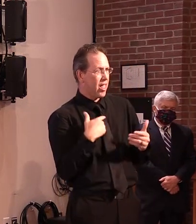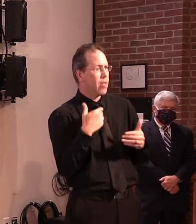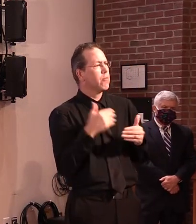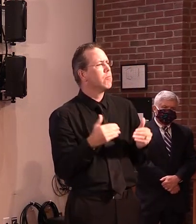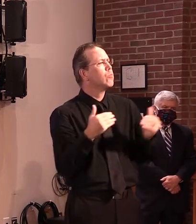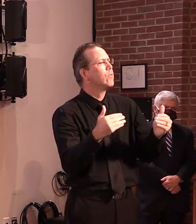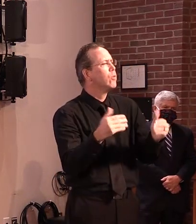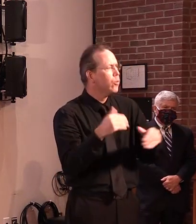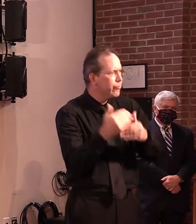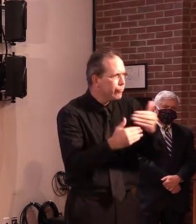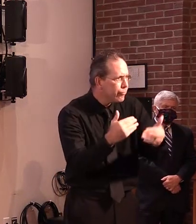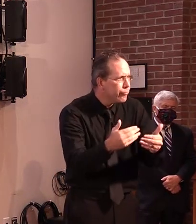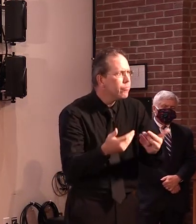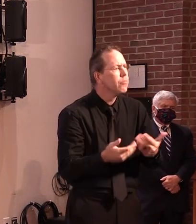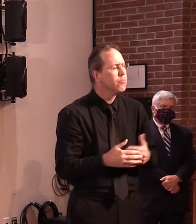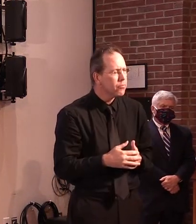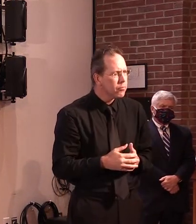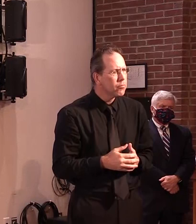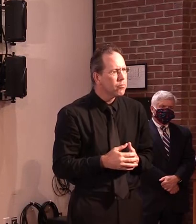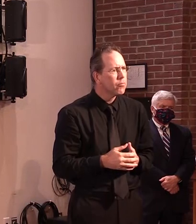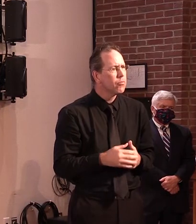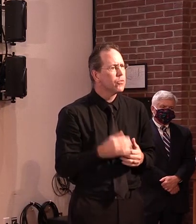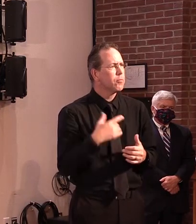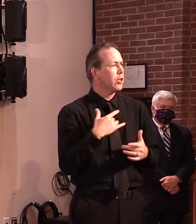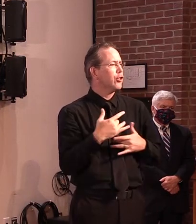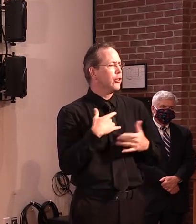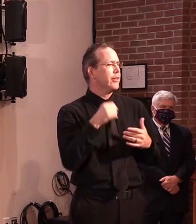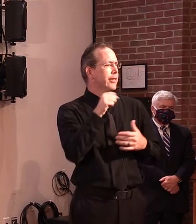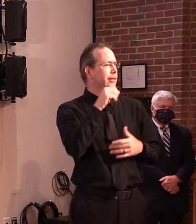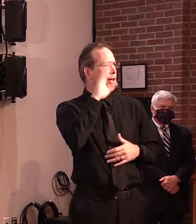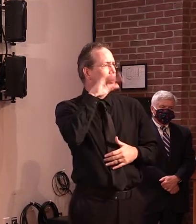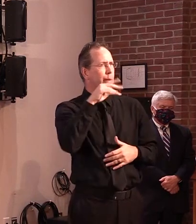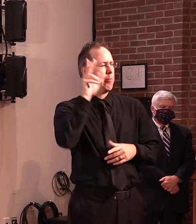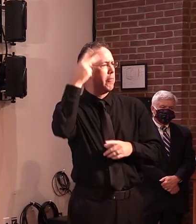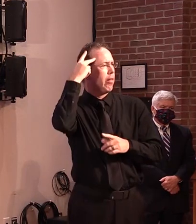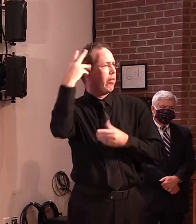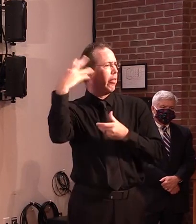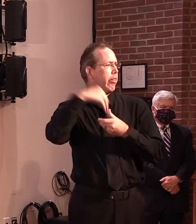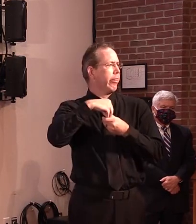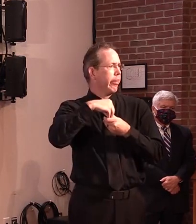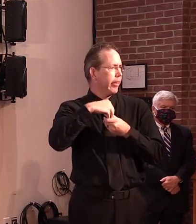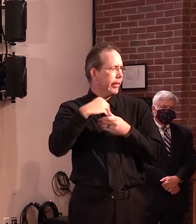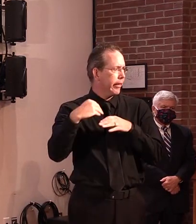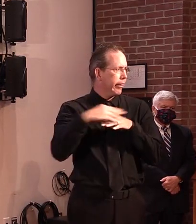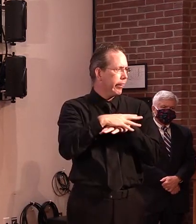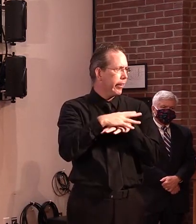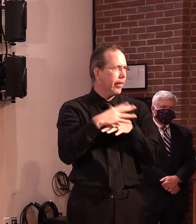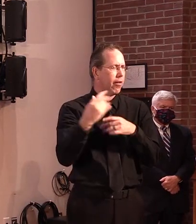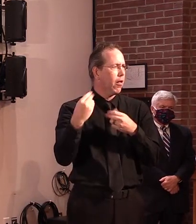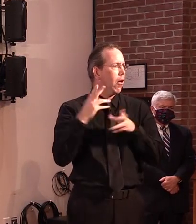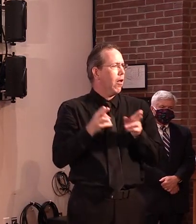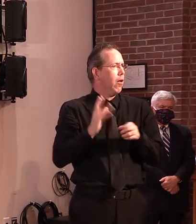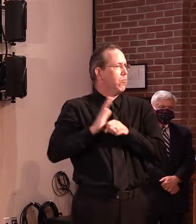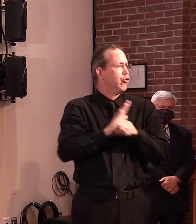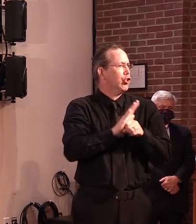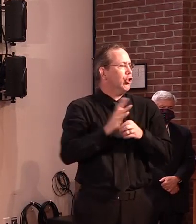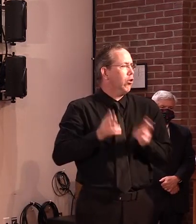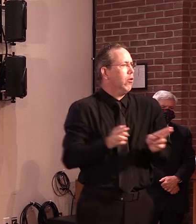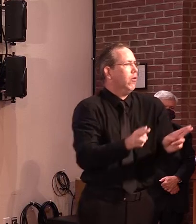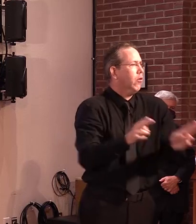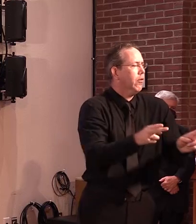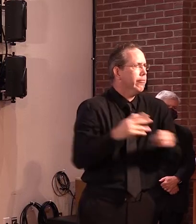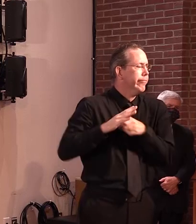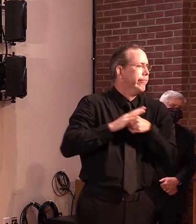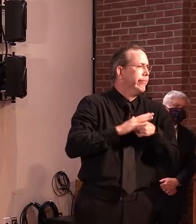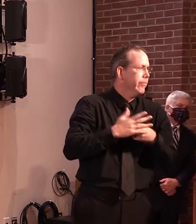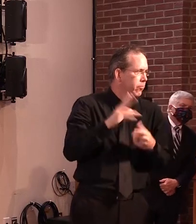concern is that will there be political pressure to push a vaccine through that might not be proven to be